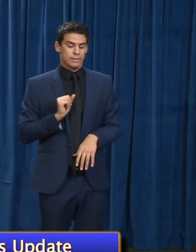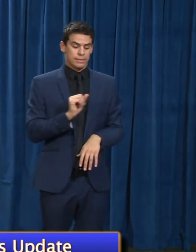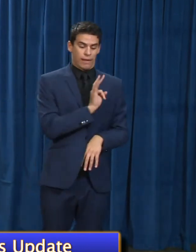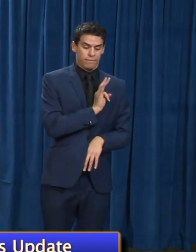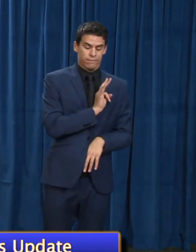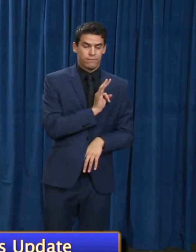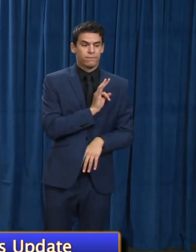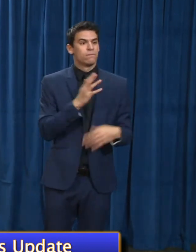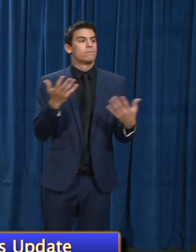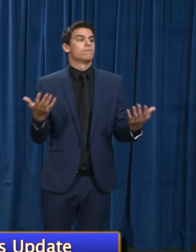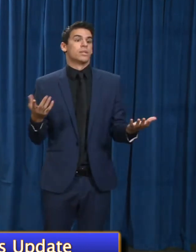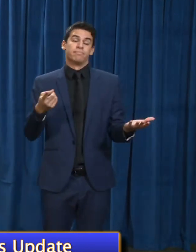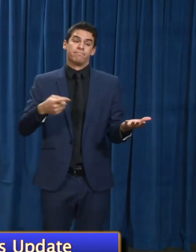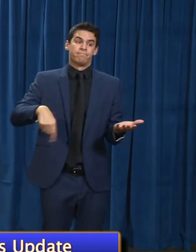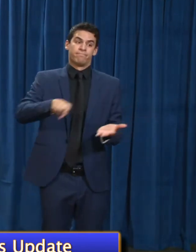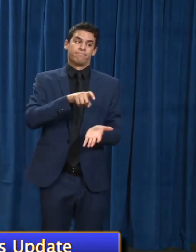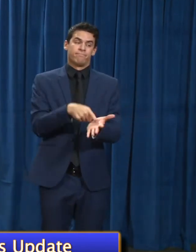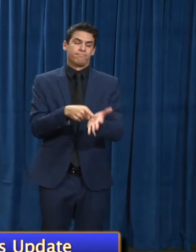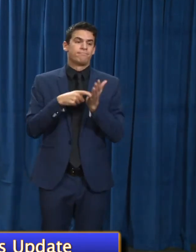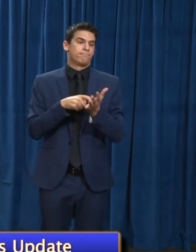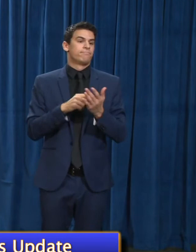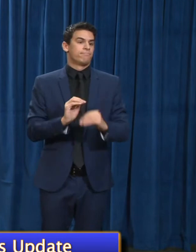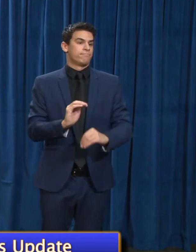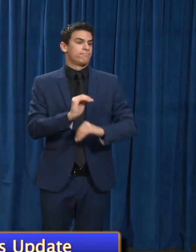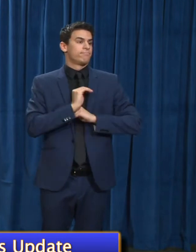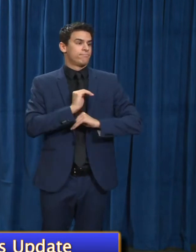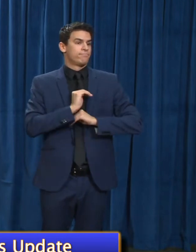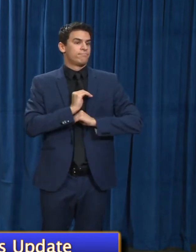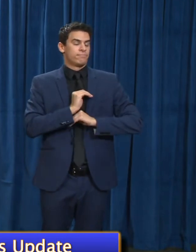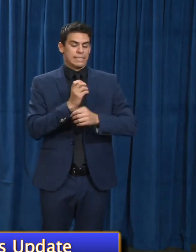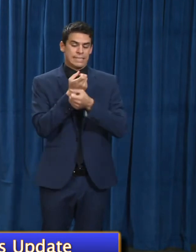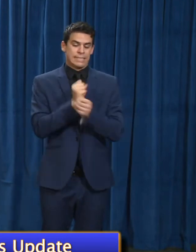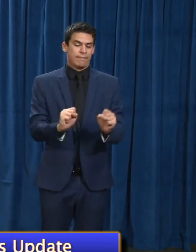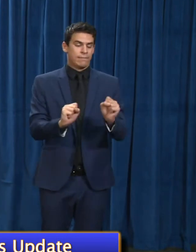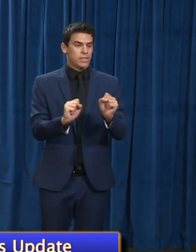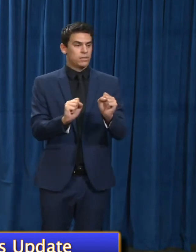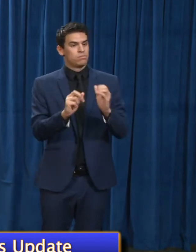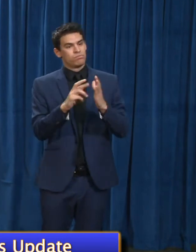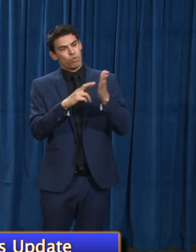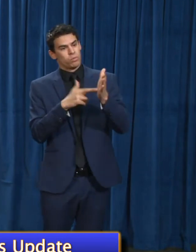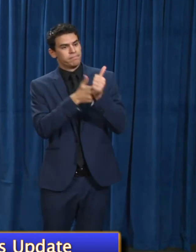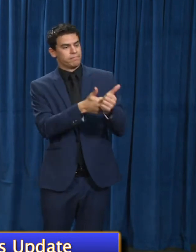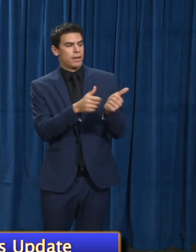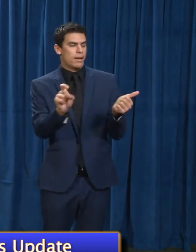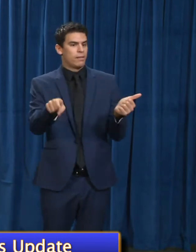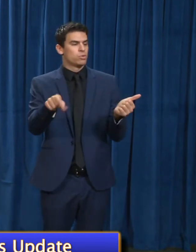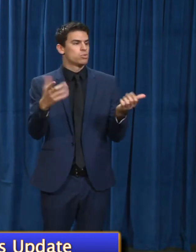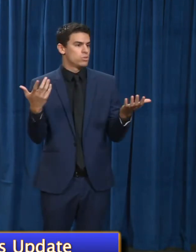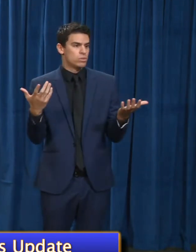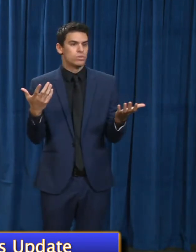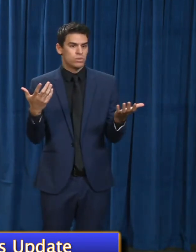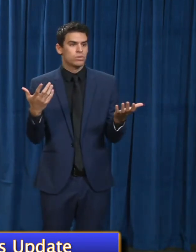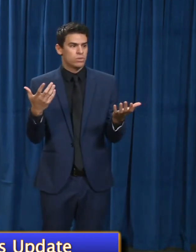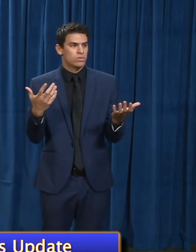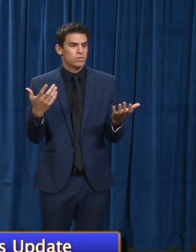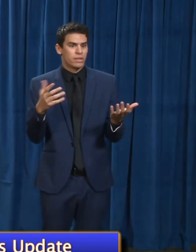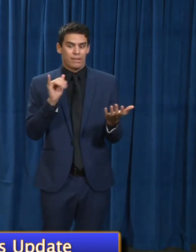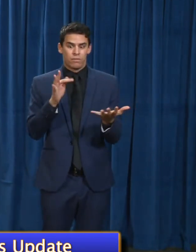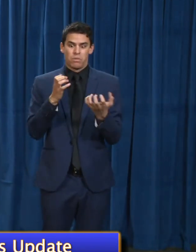are required to meet certain COVID safety protocols in order to have that type of